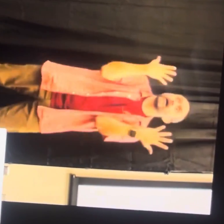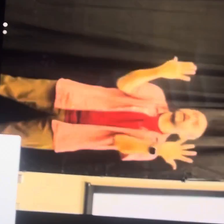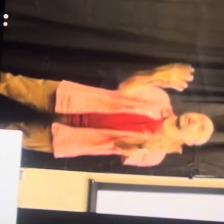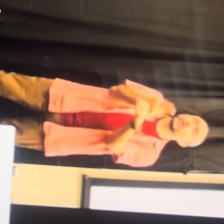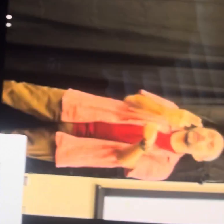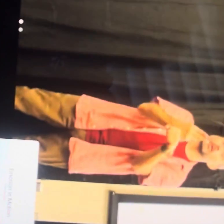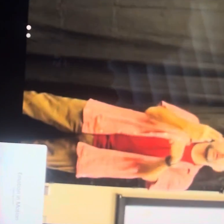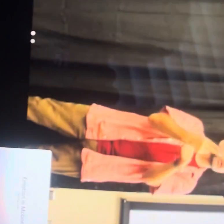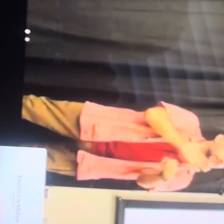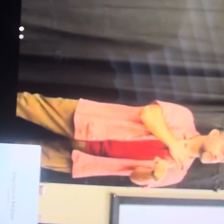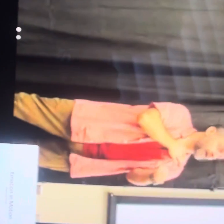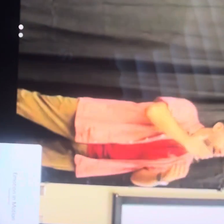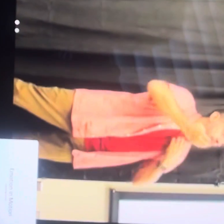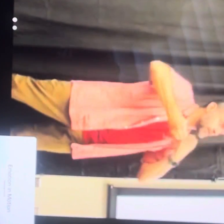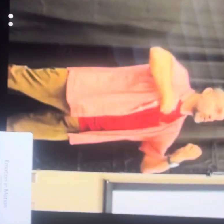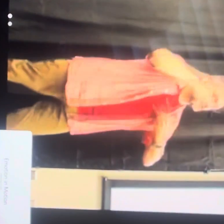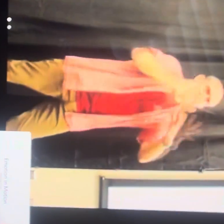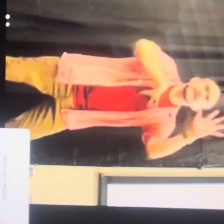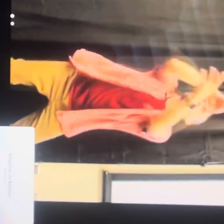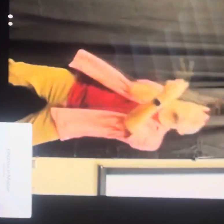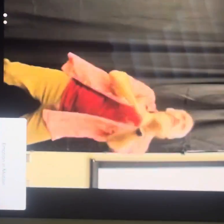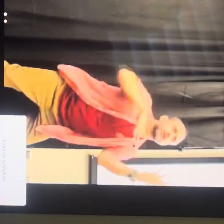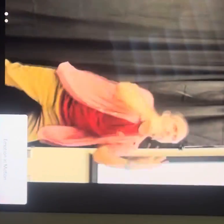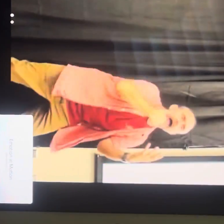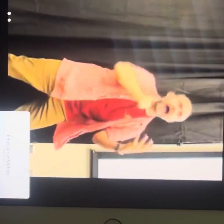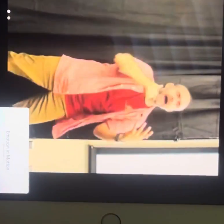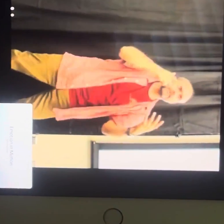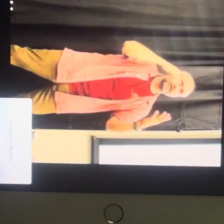hands and what they're doing. That's why I just did the demonstration.